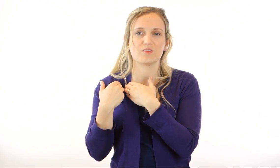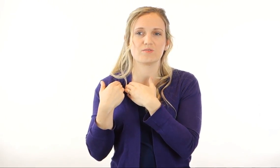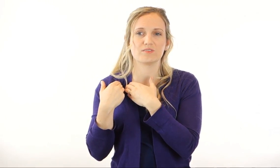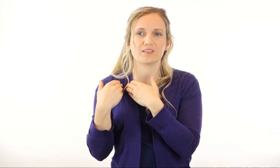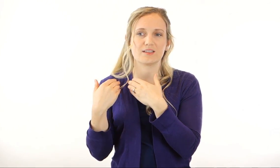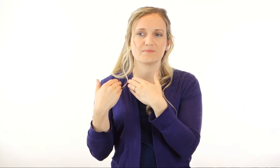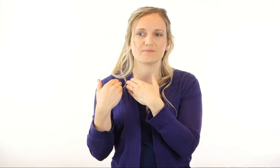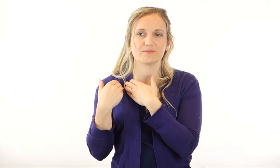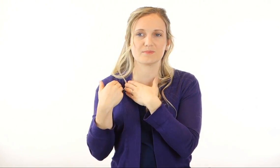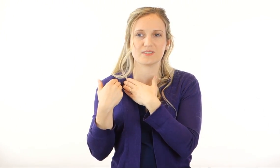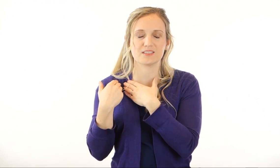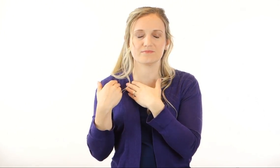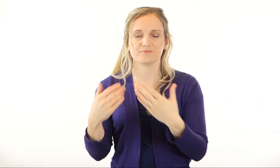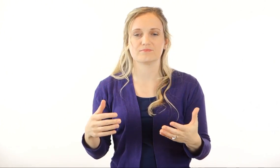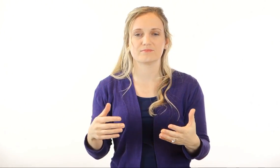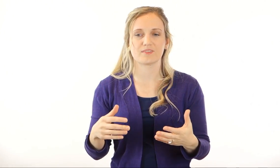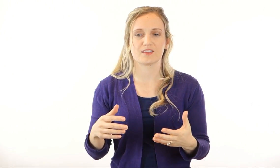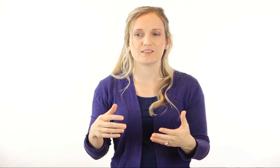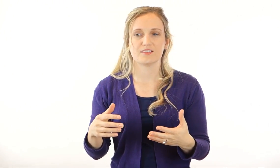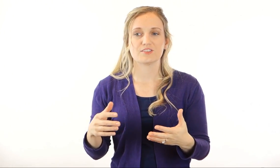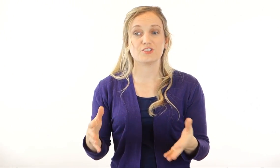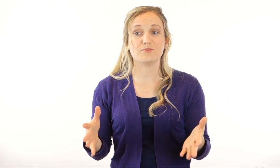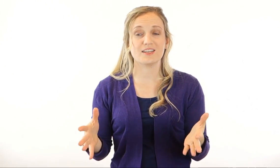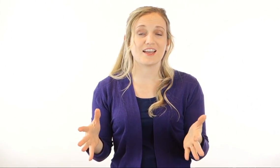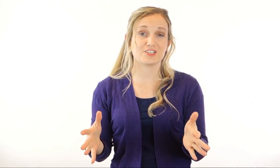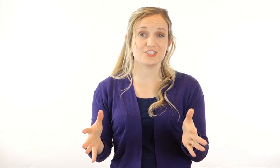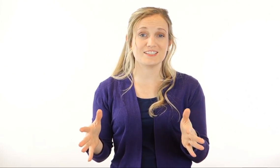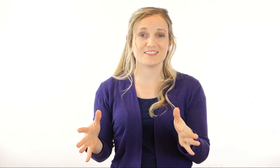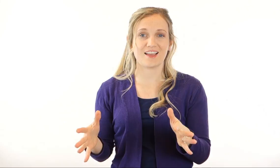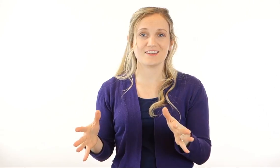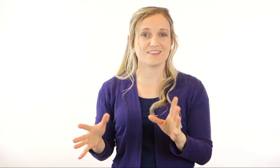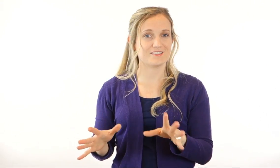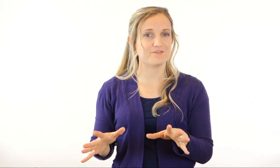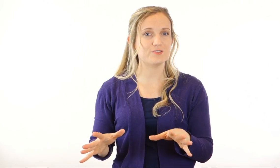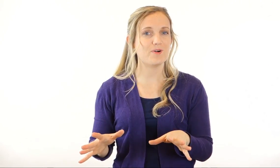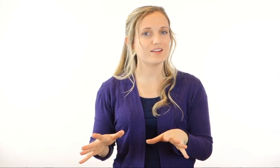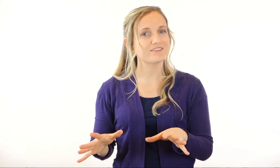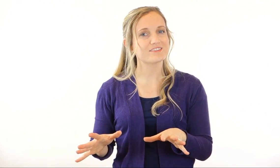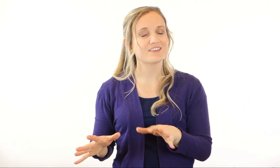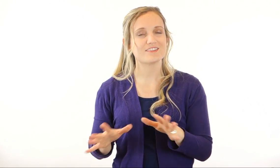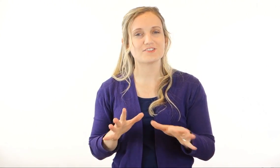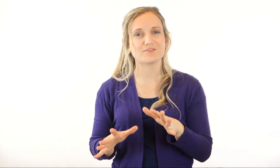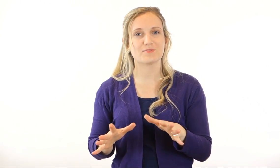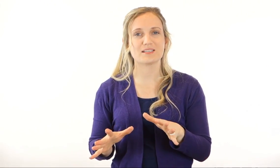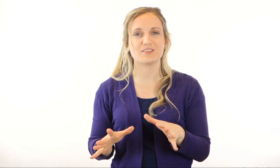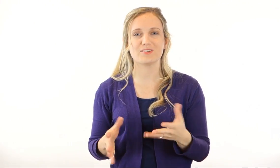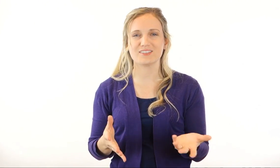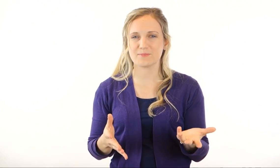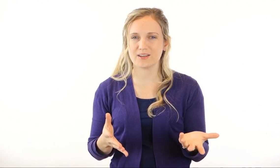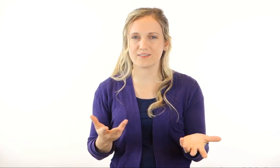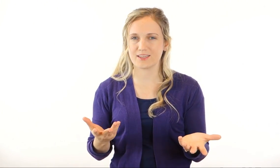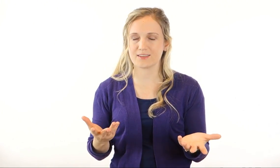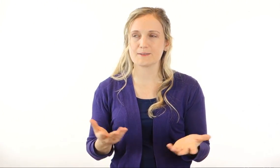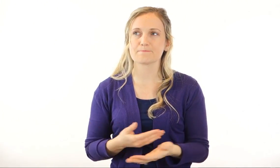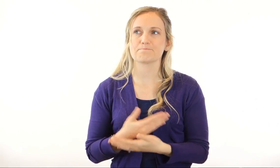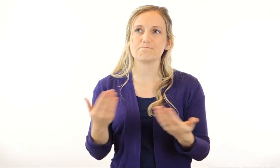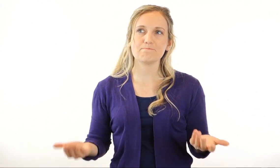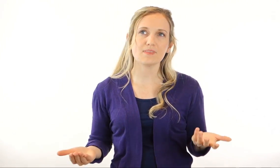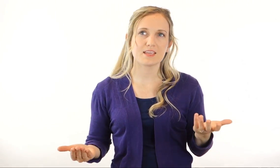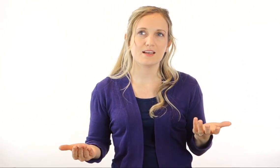So, so you can actually sign this if you want. There's different ways to do it, depending on like,